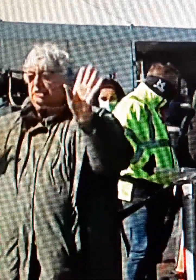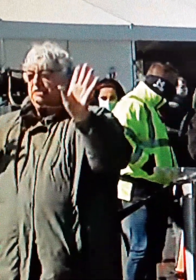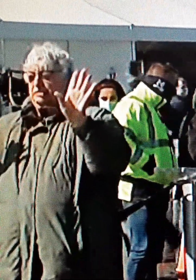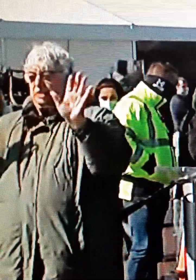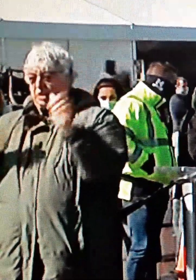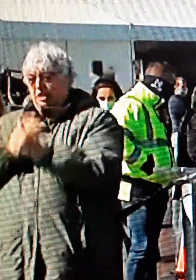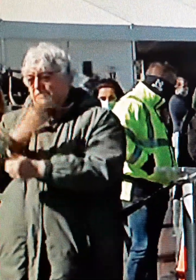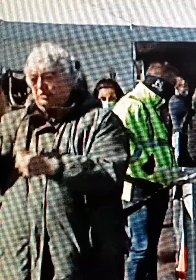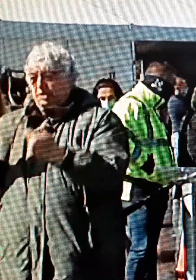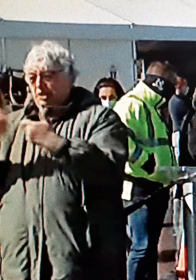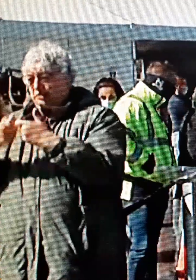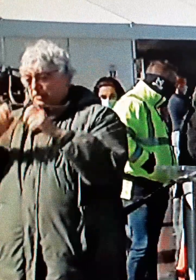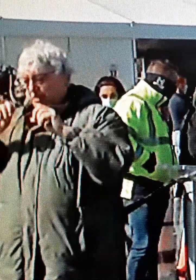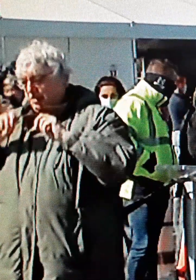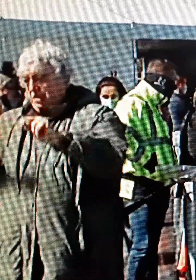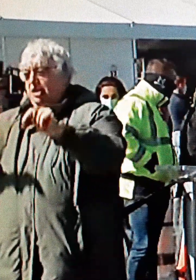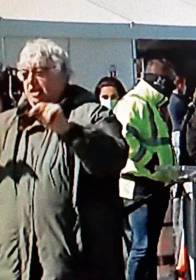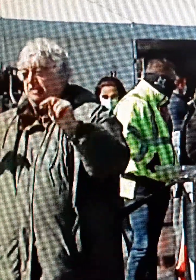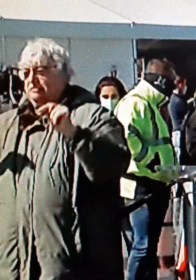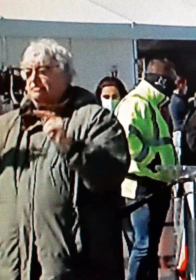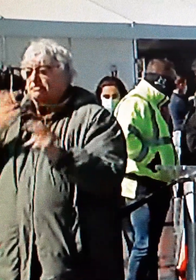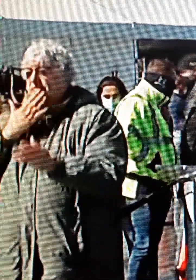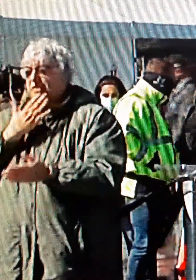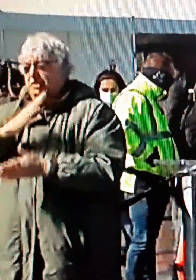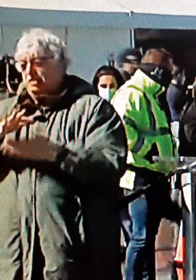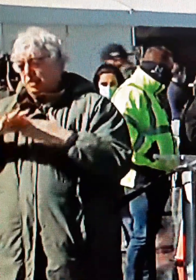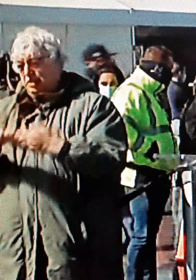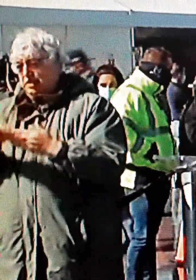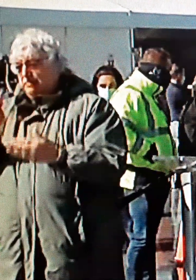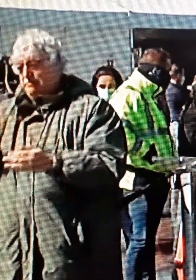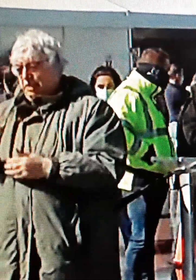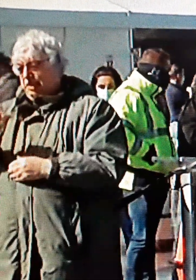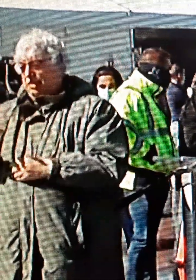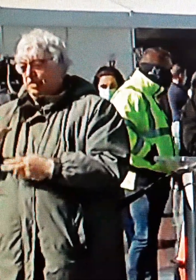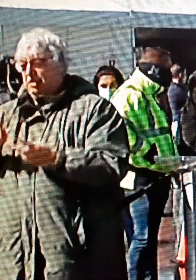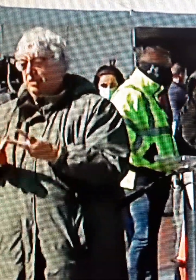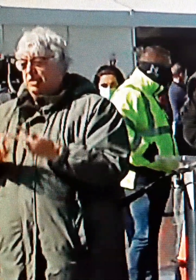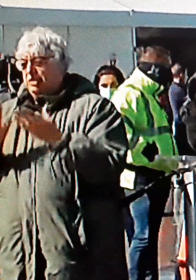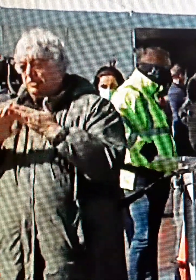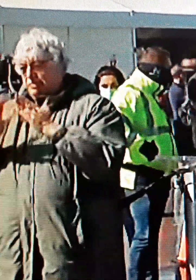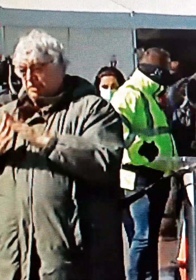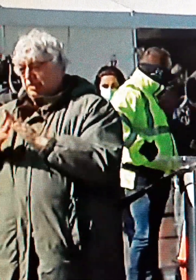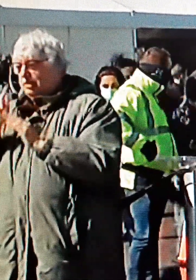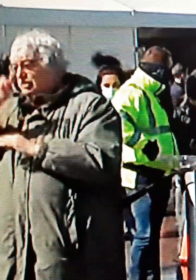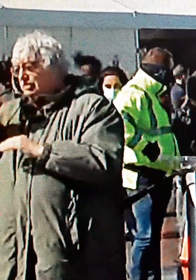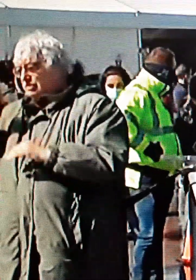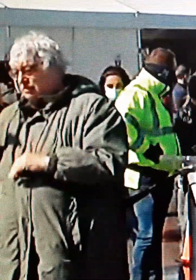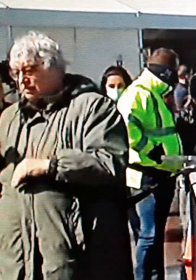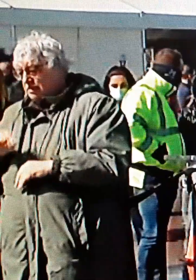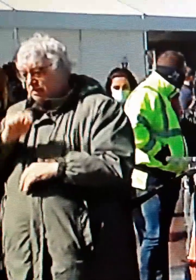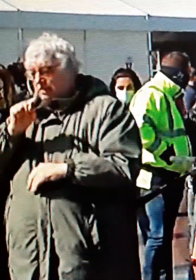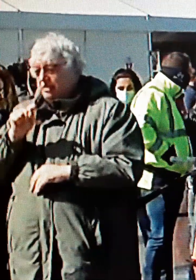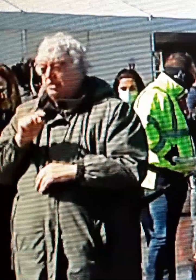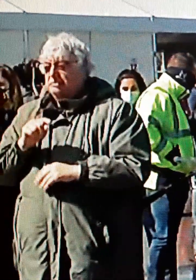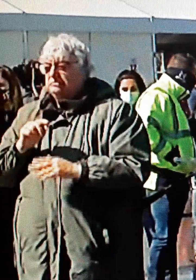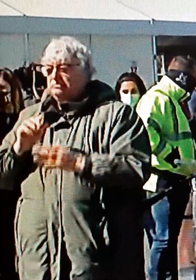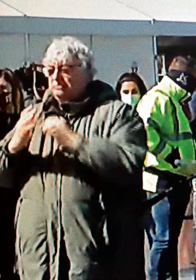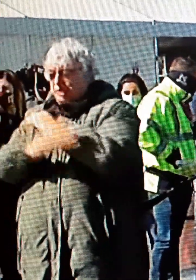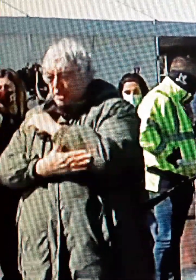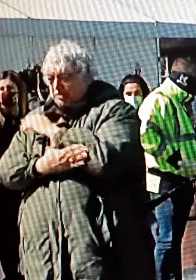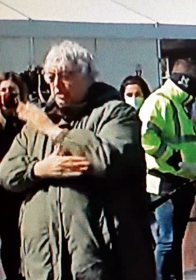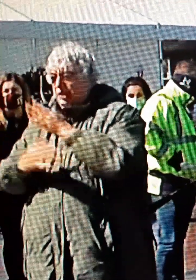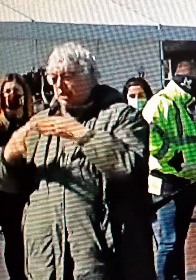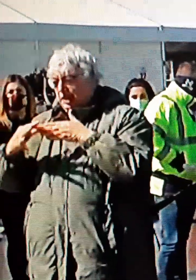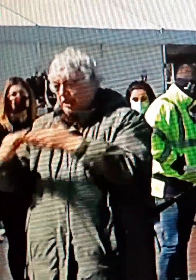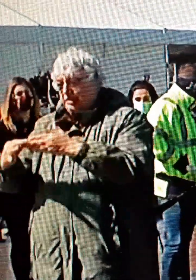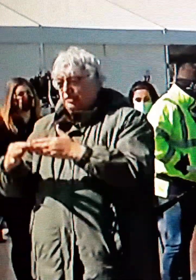do appreciate your leadership, Mayor. We appreciate the leadership from the various communities and other county leaders amongst